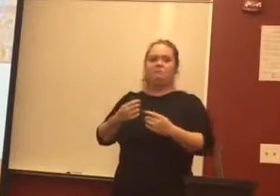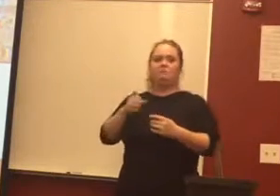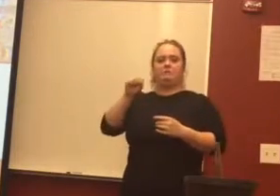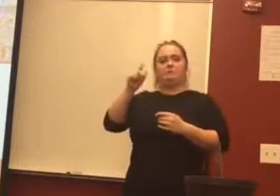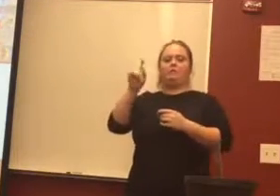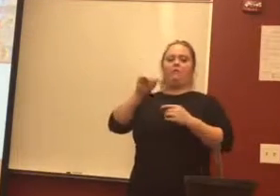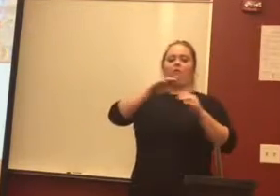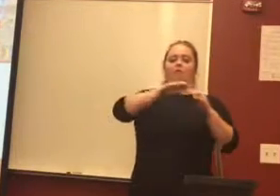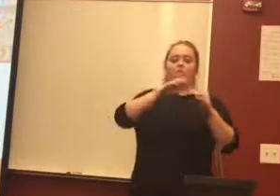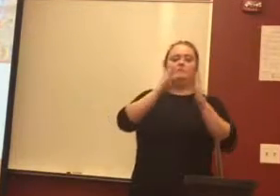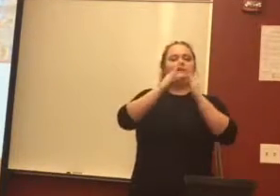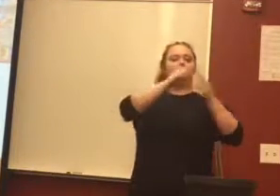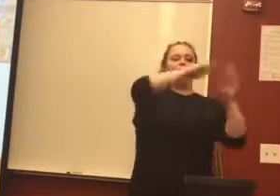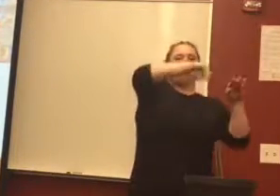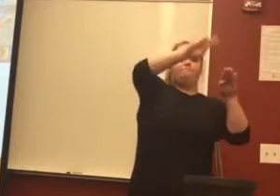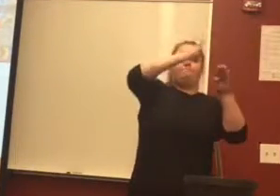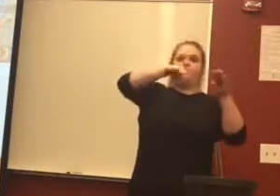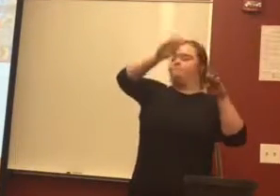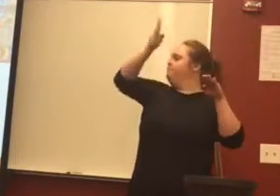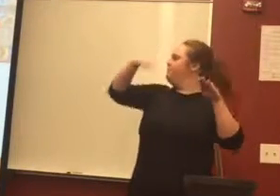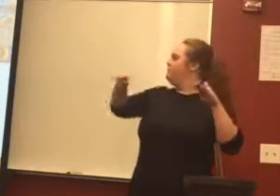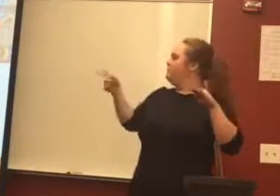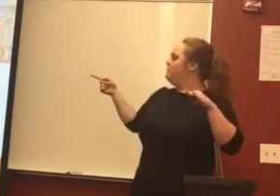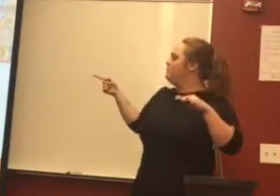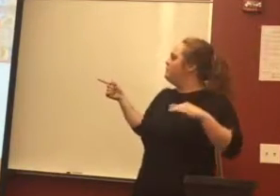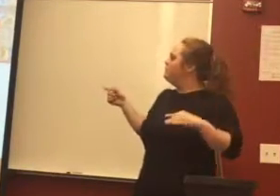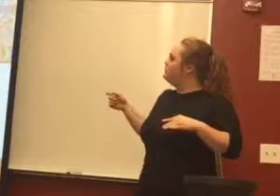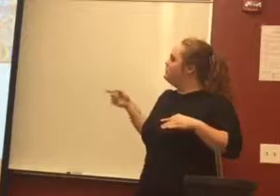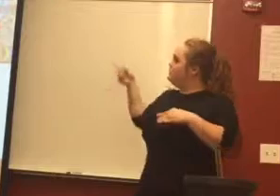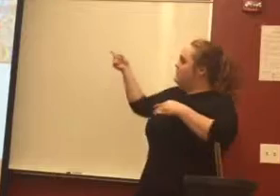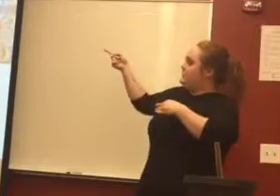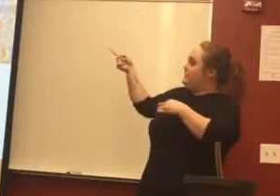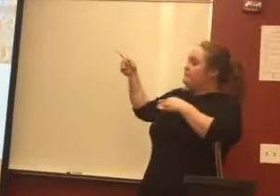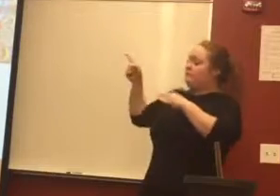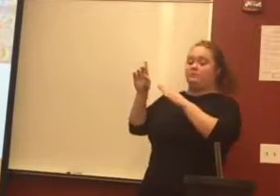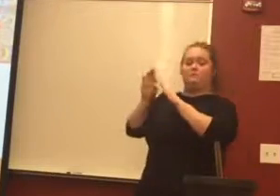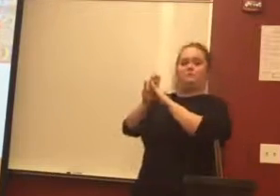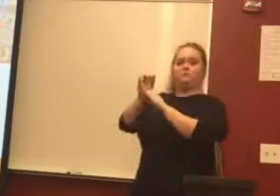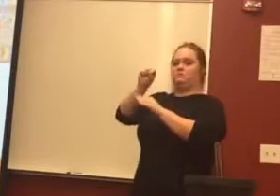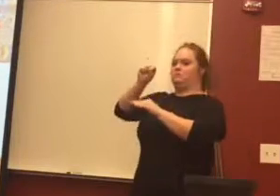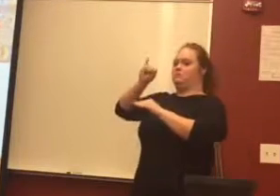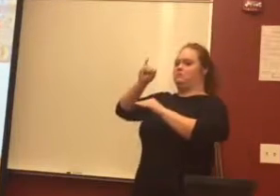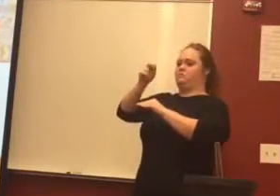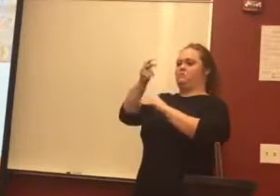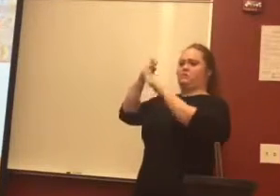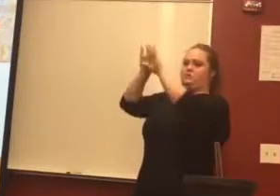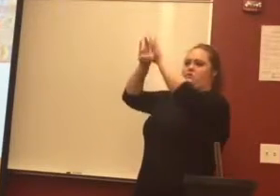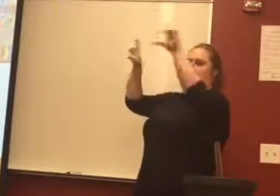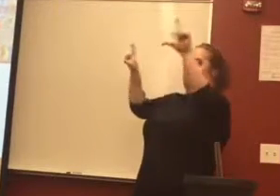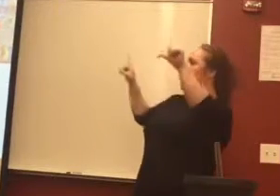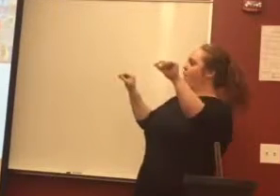the sign at the Peak, and you go up in these little, no wait, just kidding, time